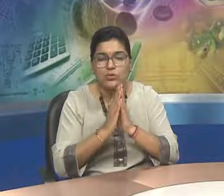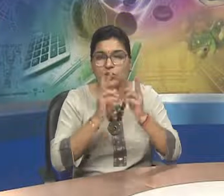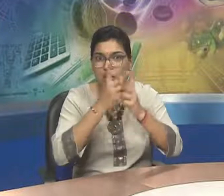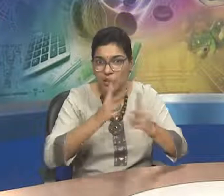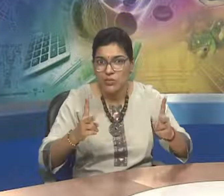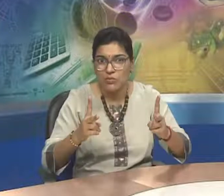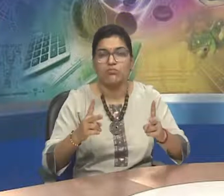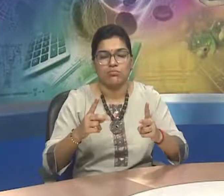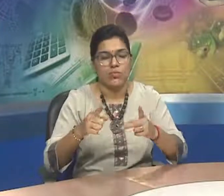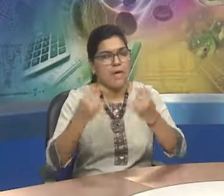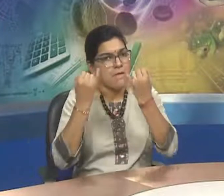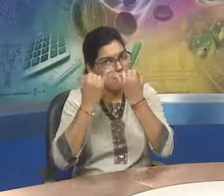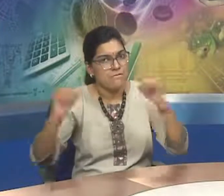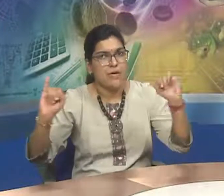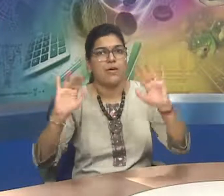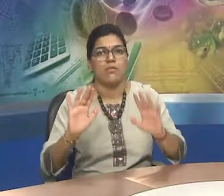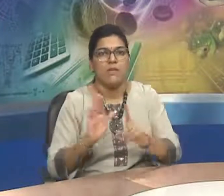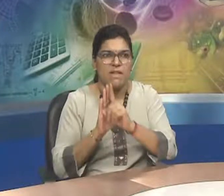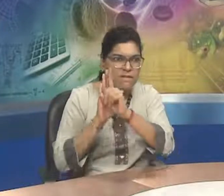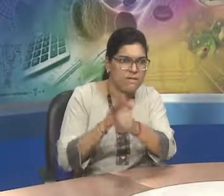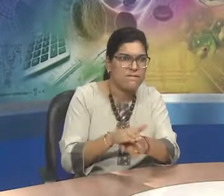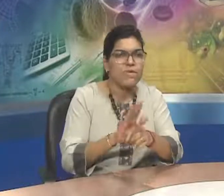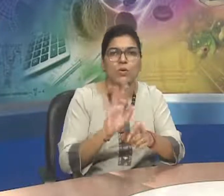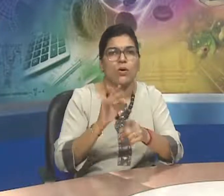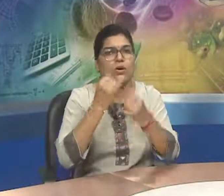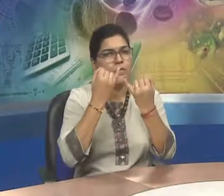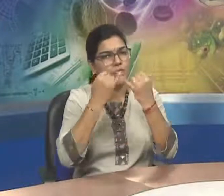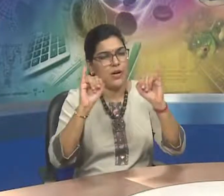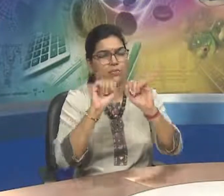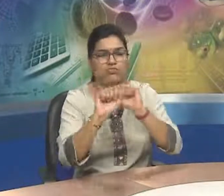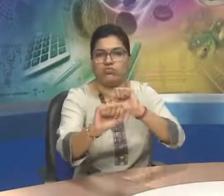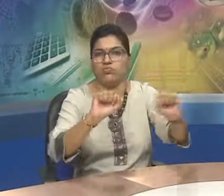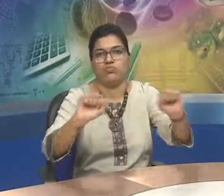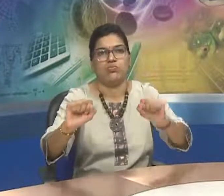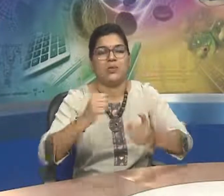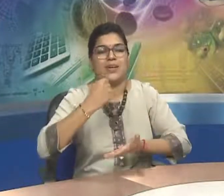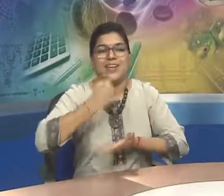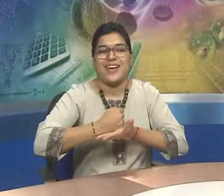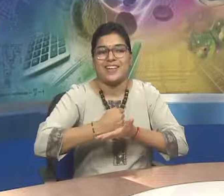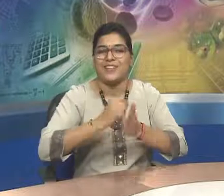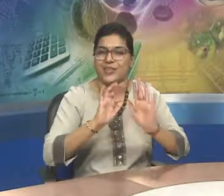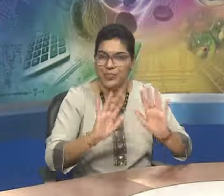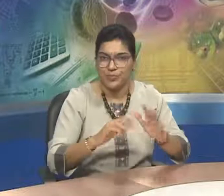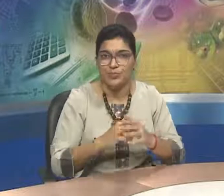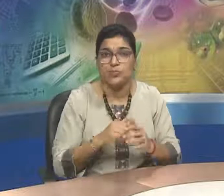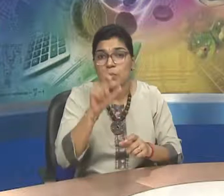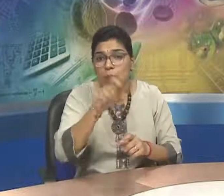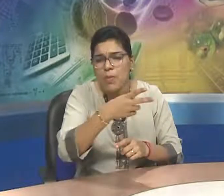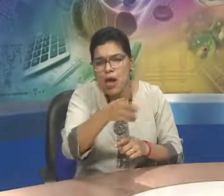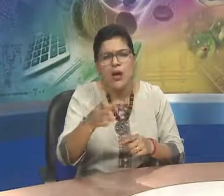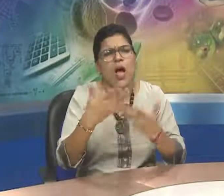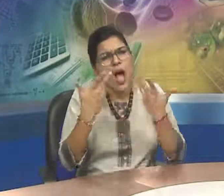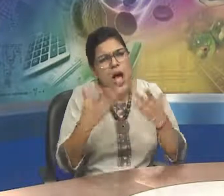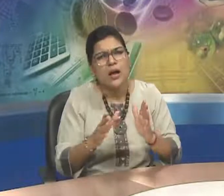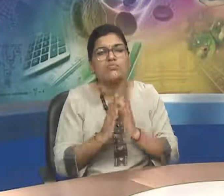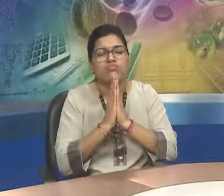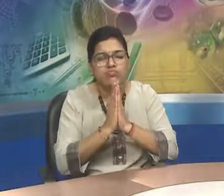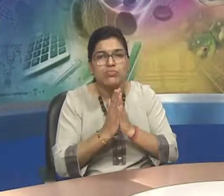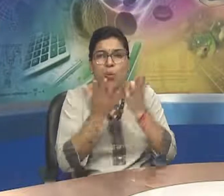guarantees to every person's freedom of conscience and the right to practice and